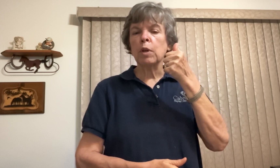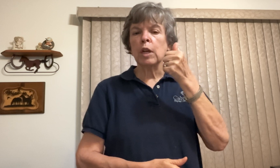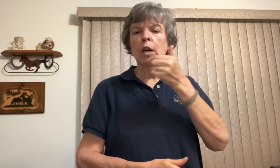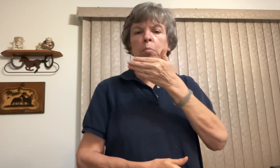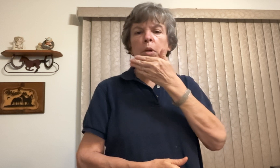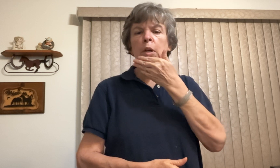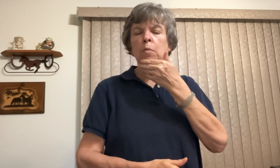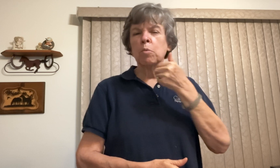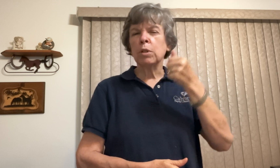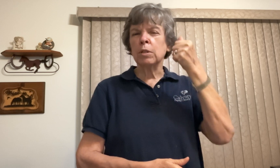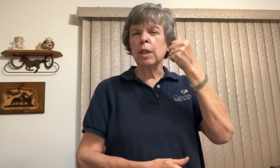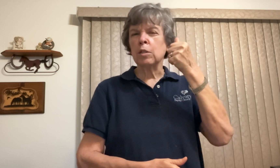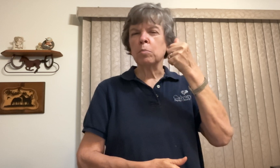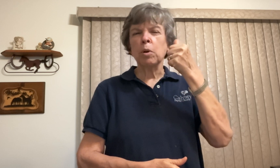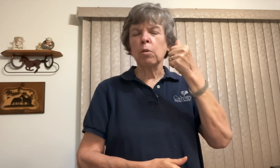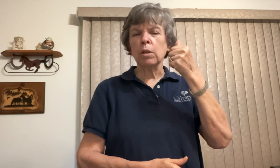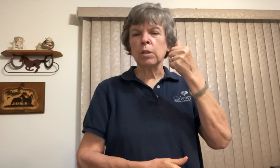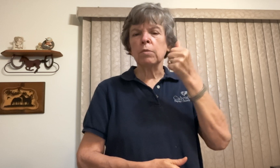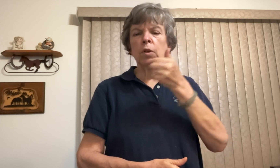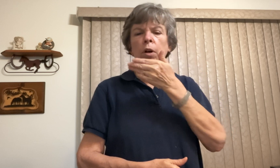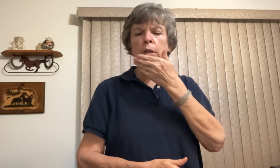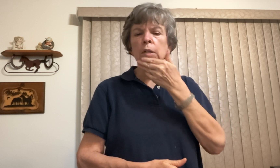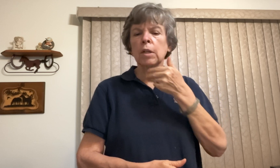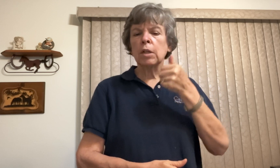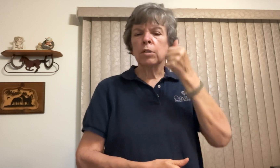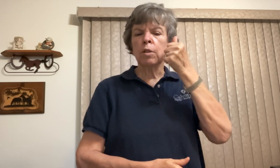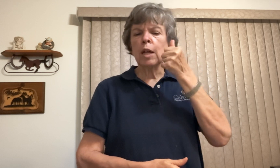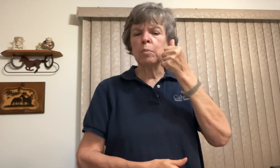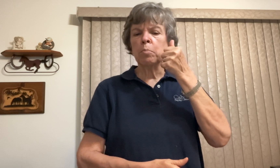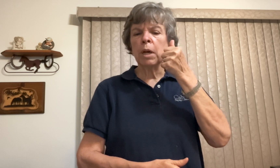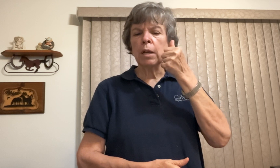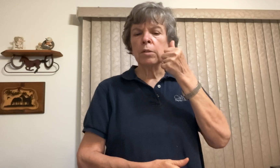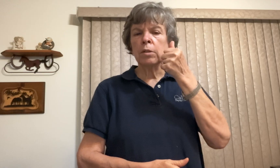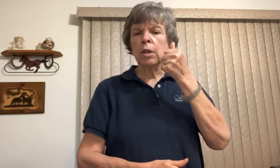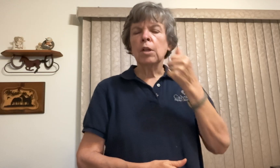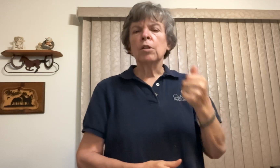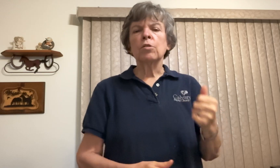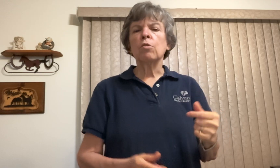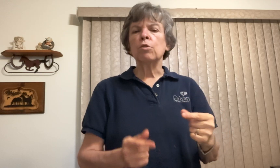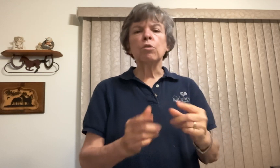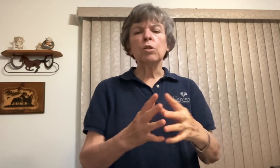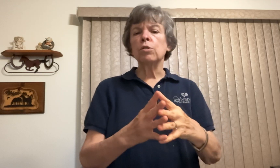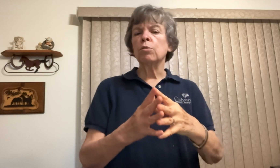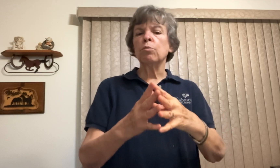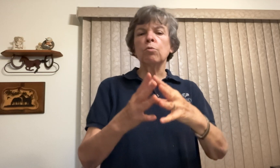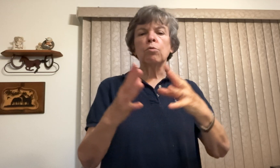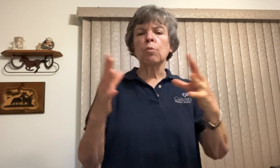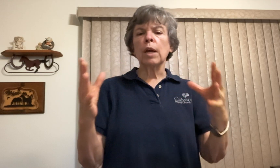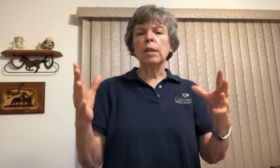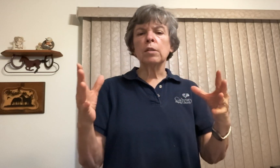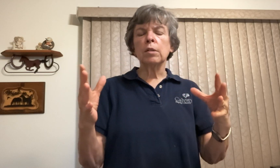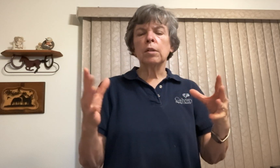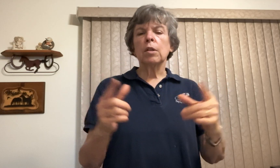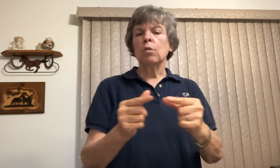up puts that superlative on it. So that's best. So you could do great